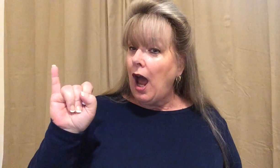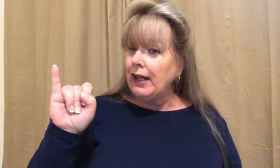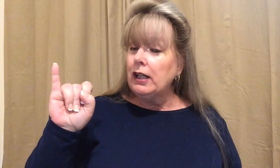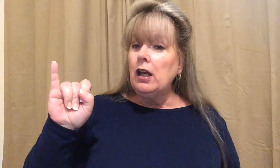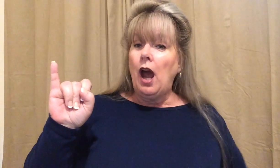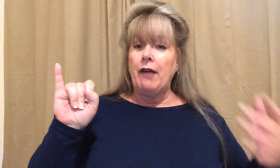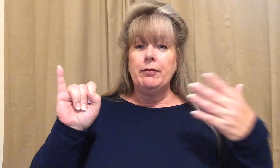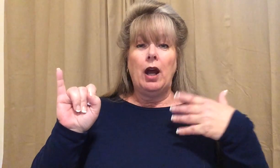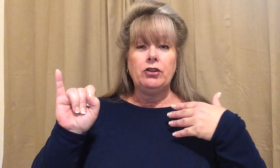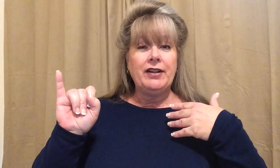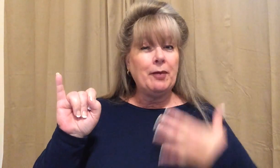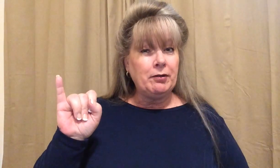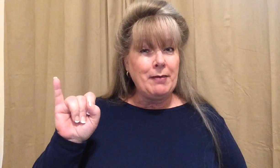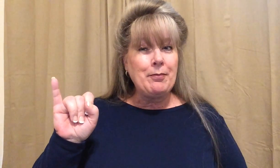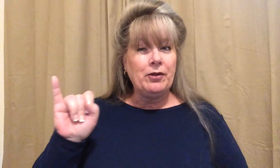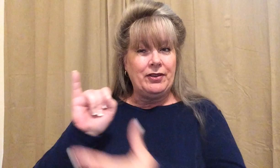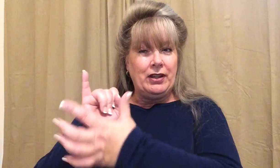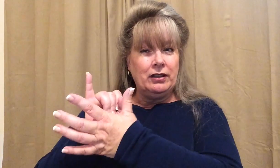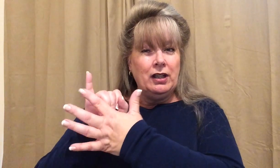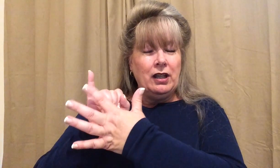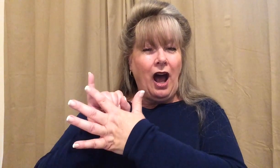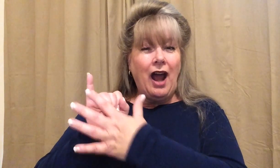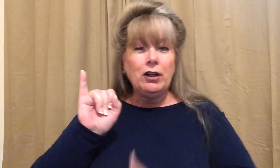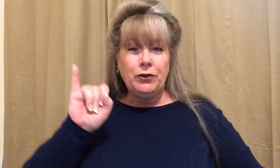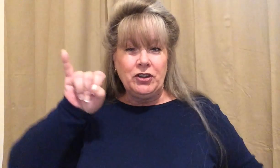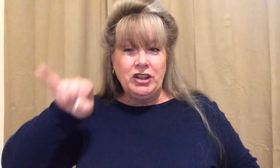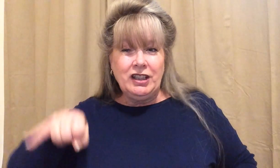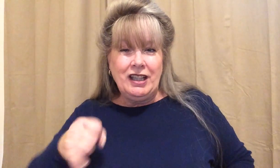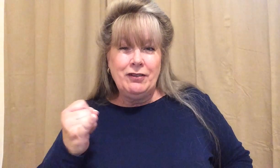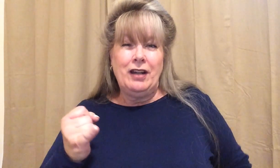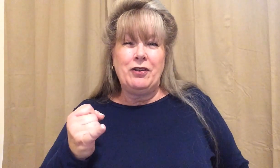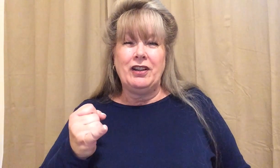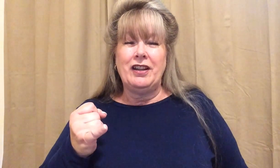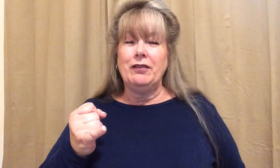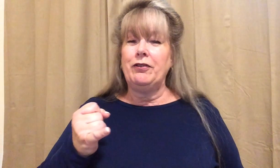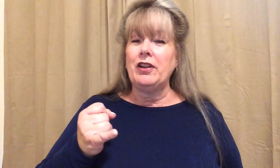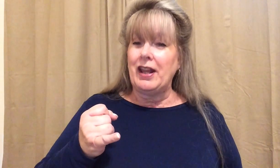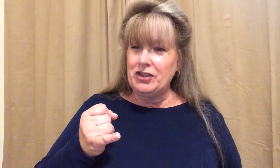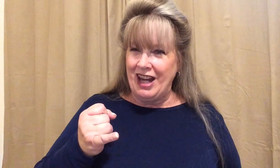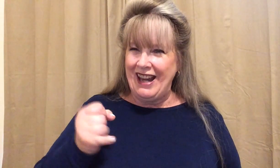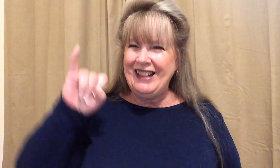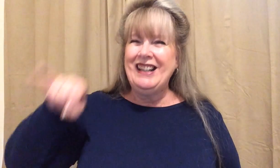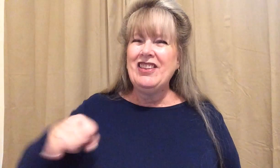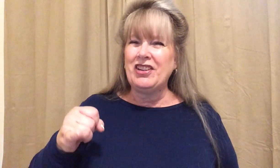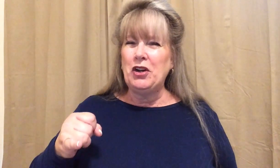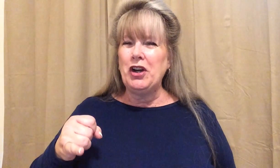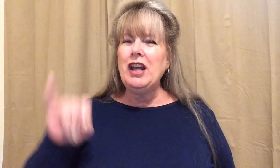I tried to help you remember that the I goes fishing for the letter J, the little hook,